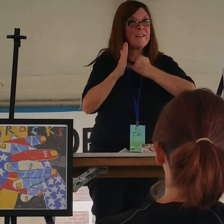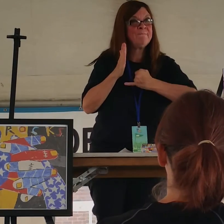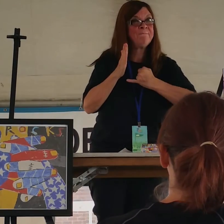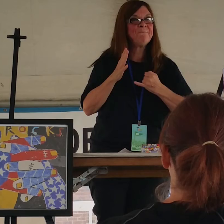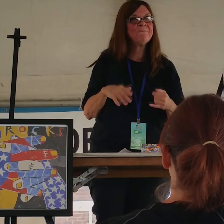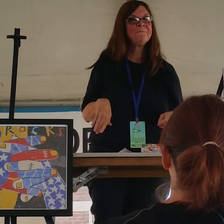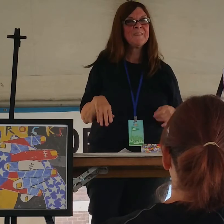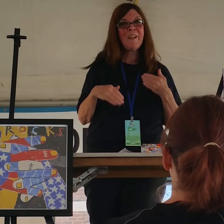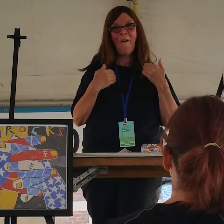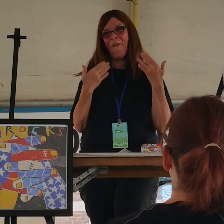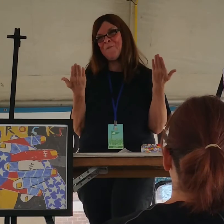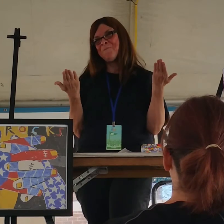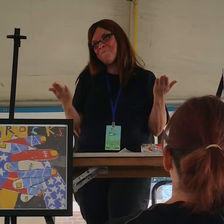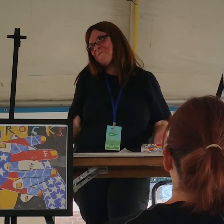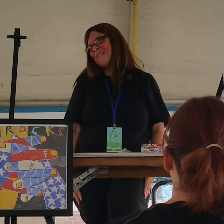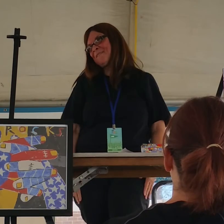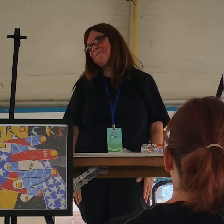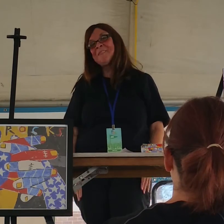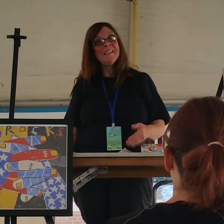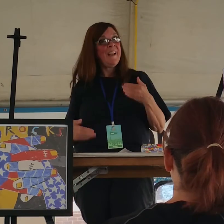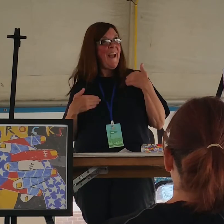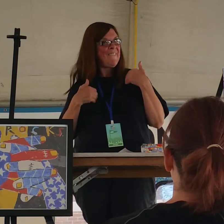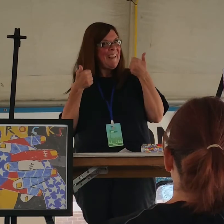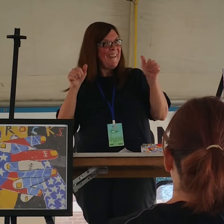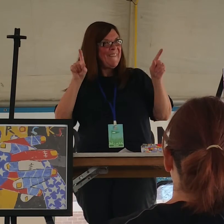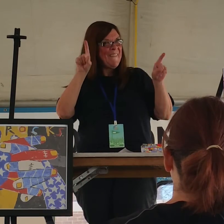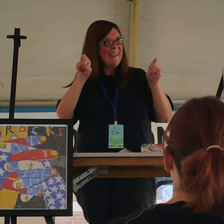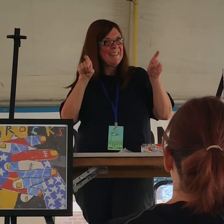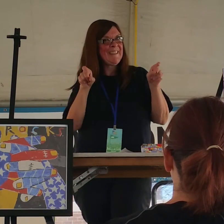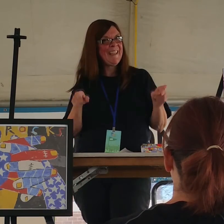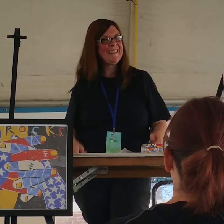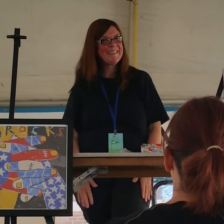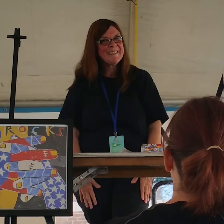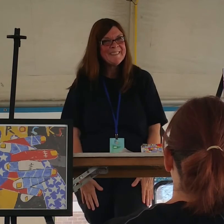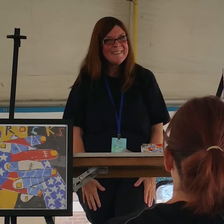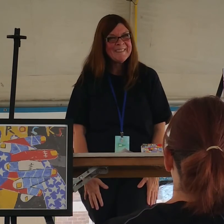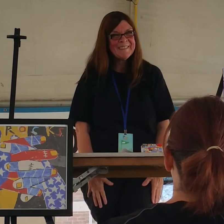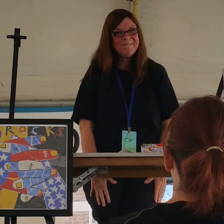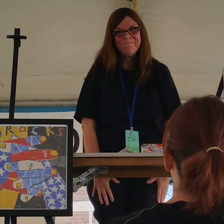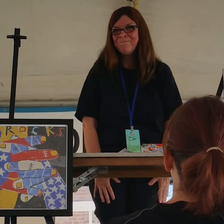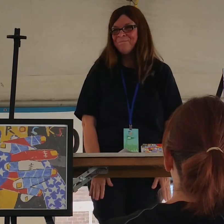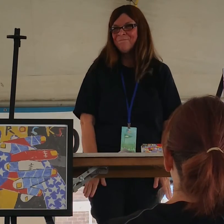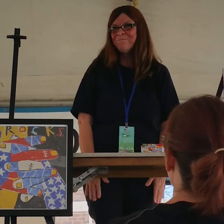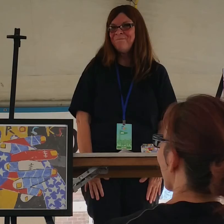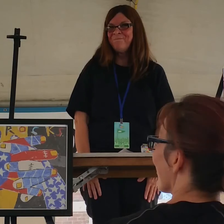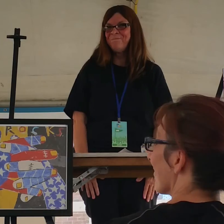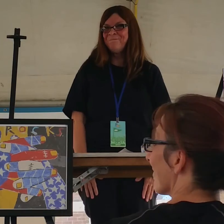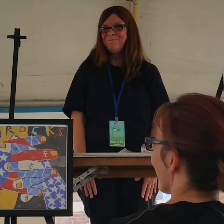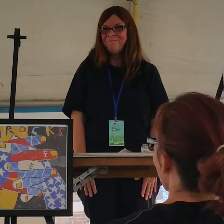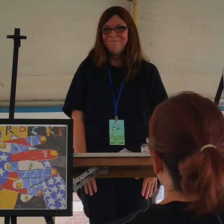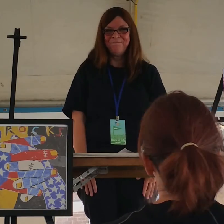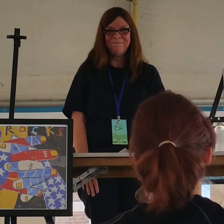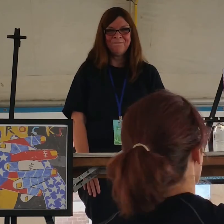reflect. And also you can visit my booth. We are just around the corner, and I wonder if any of you have any questions for me.